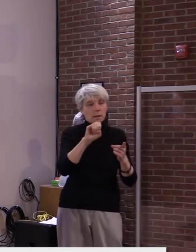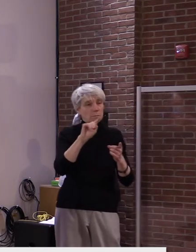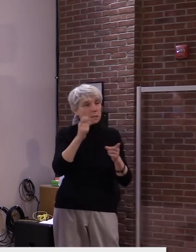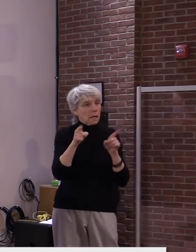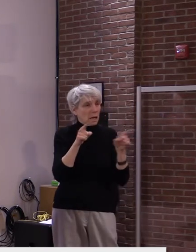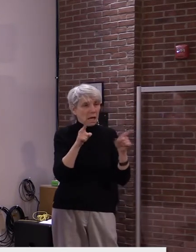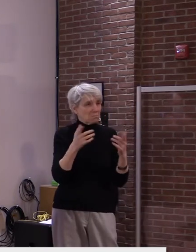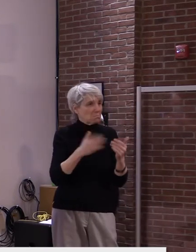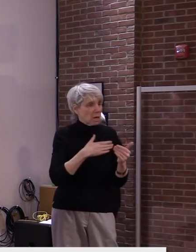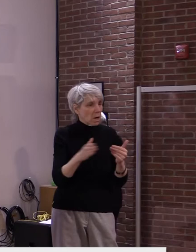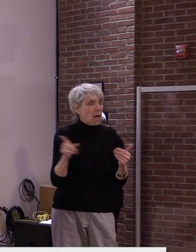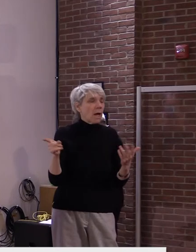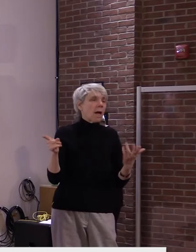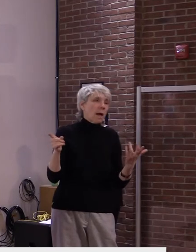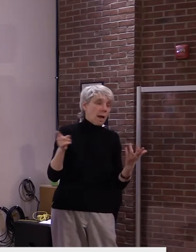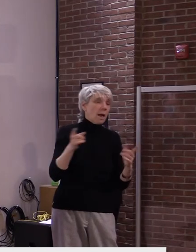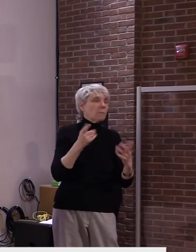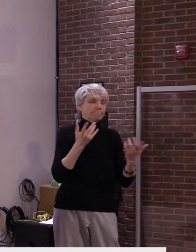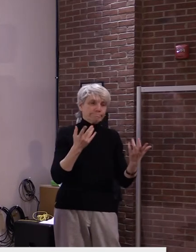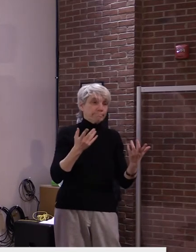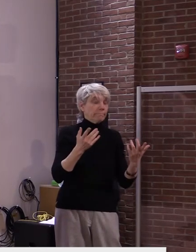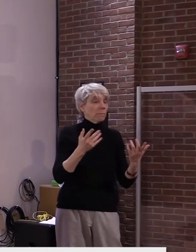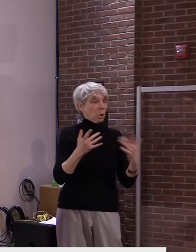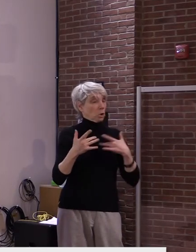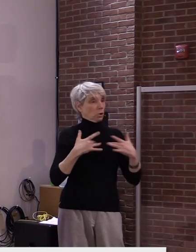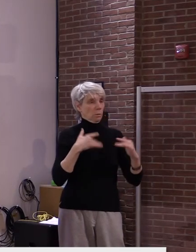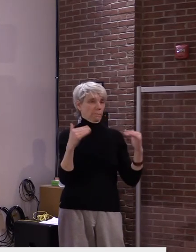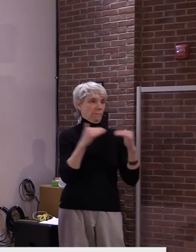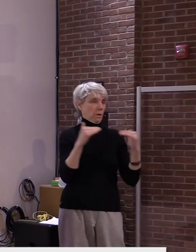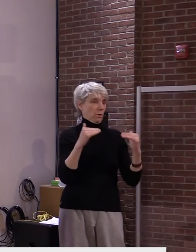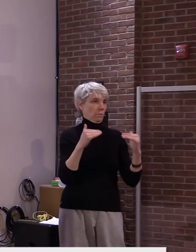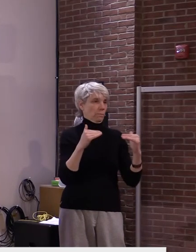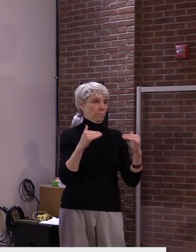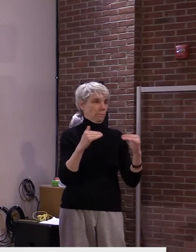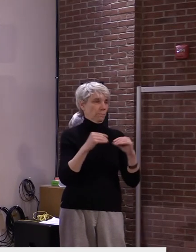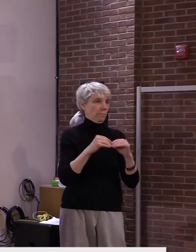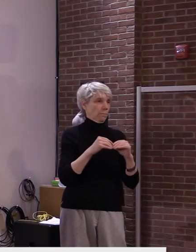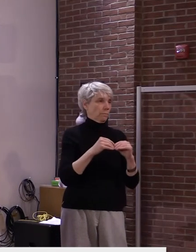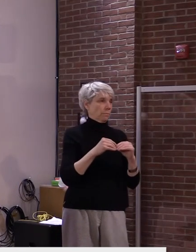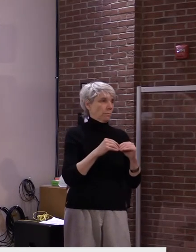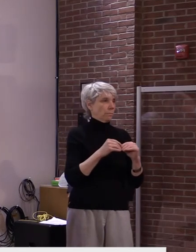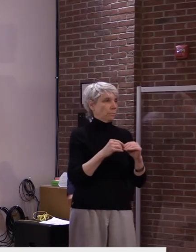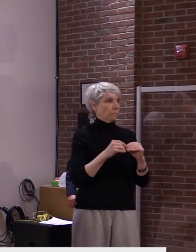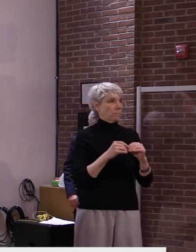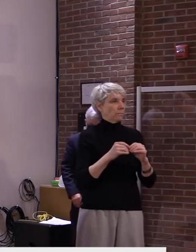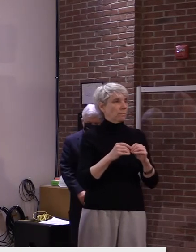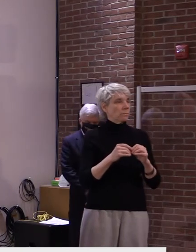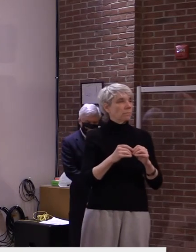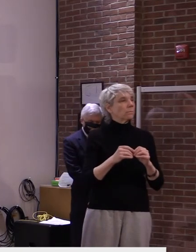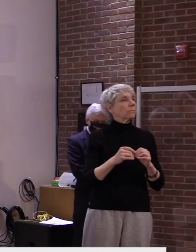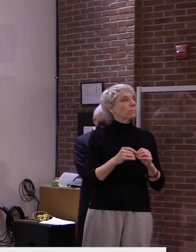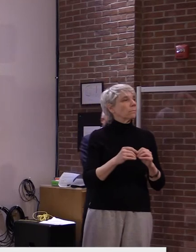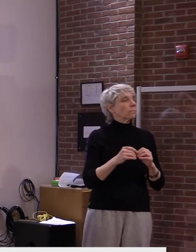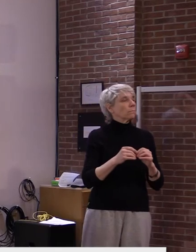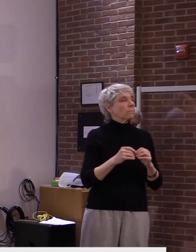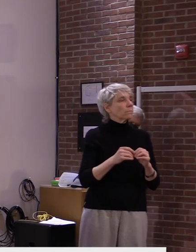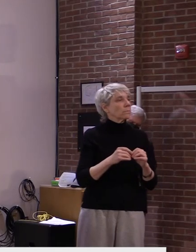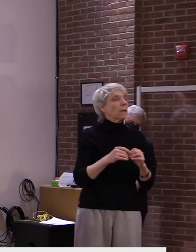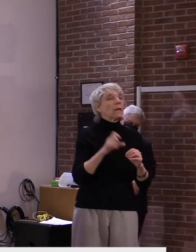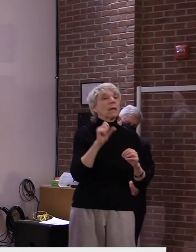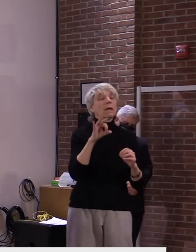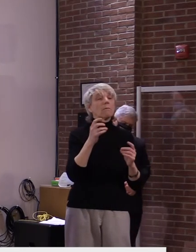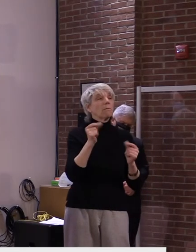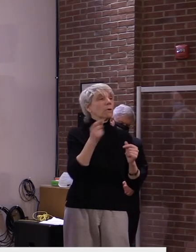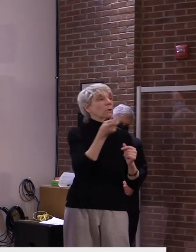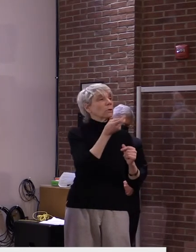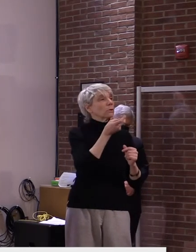parity. My concern has been all along, details matter. If we just switched automatically over to an income tax, it